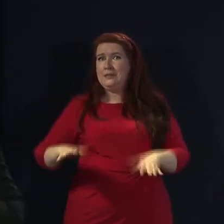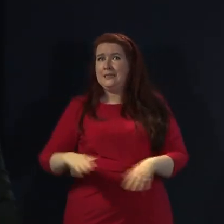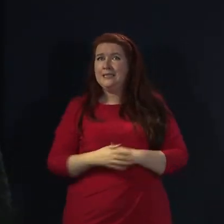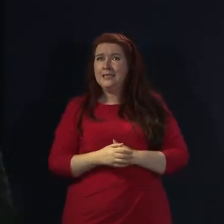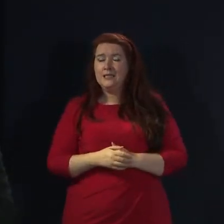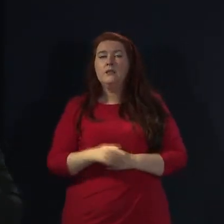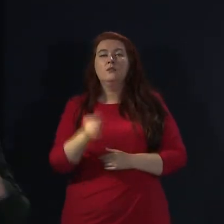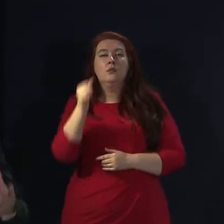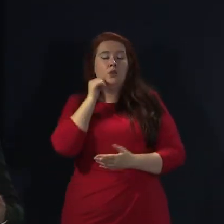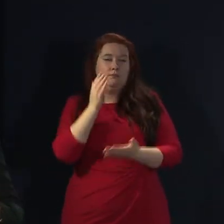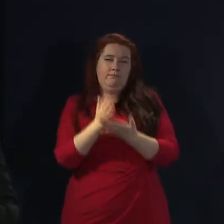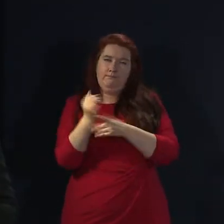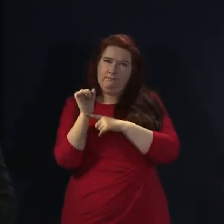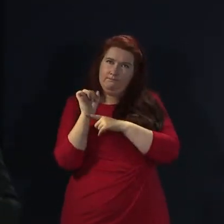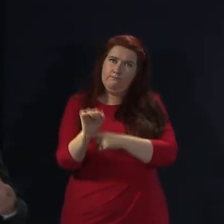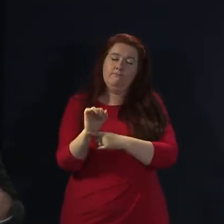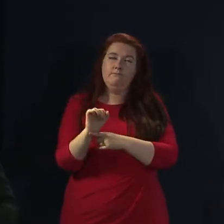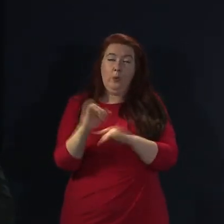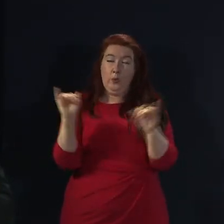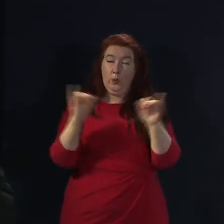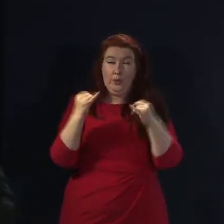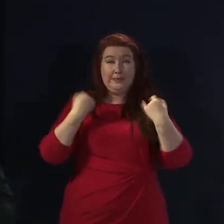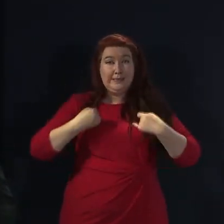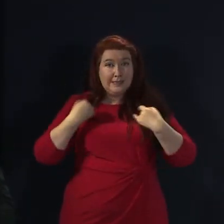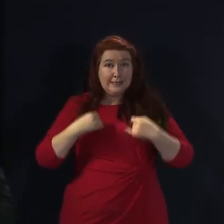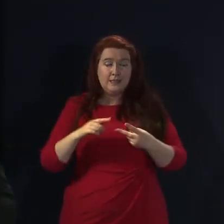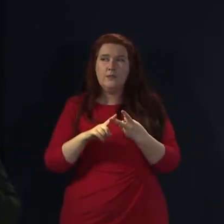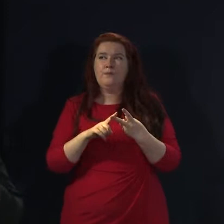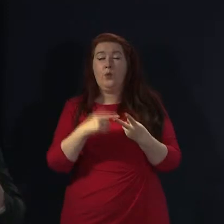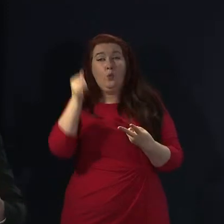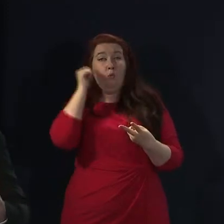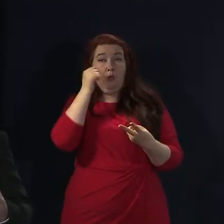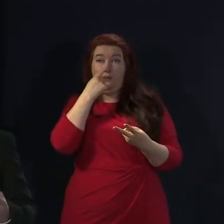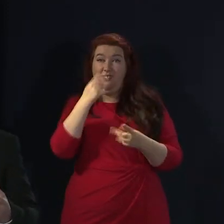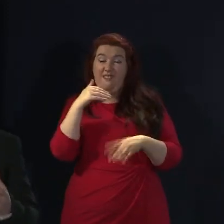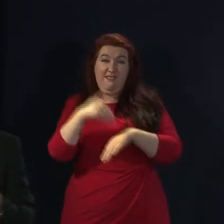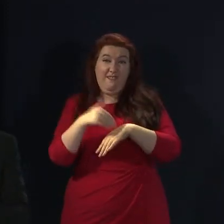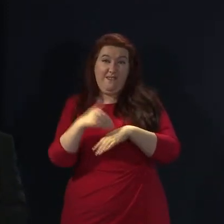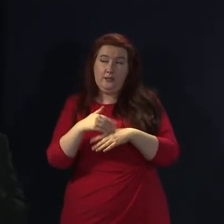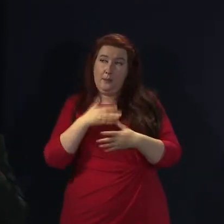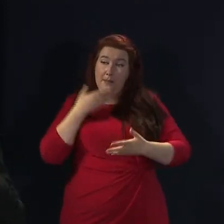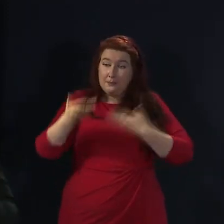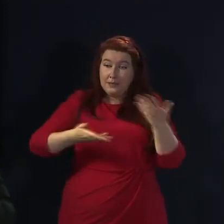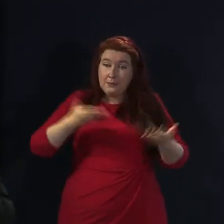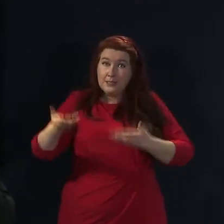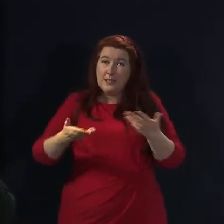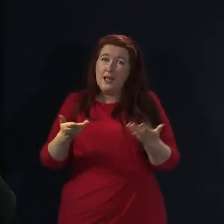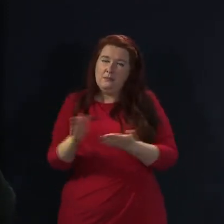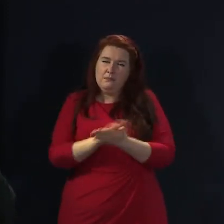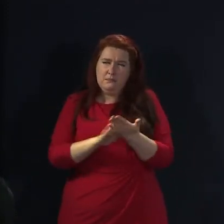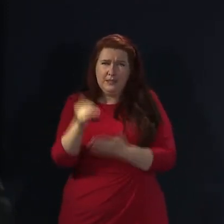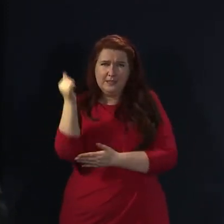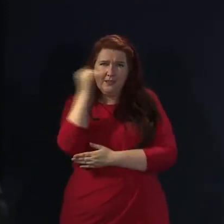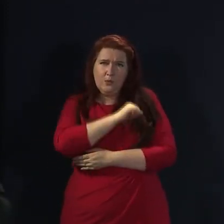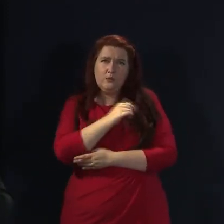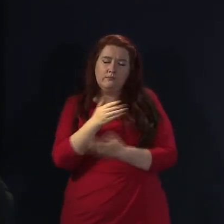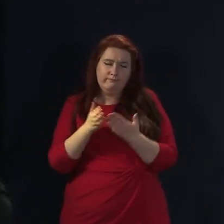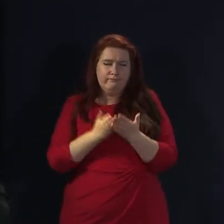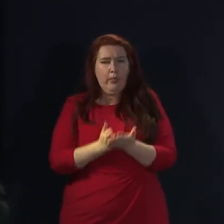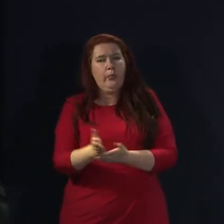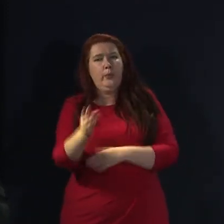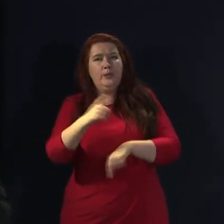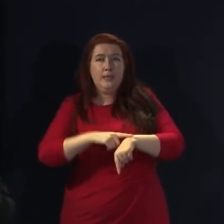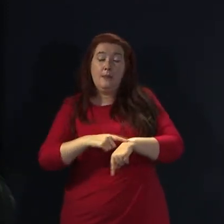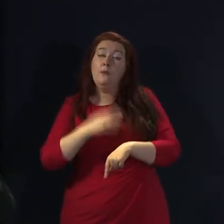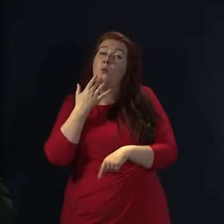it is protective against severe disease. We know that it has an impact on transmission as well. It's therefore inevitable that over time, when